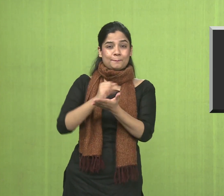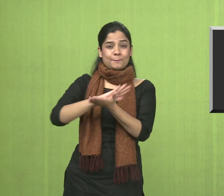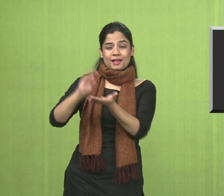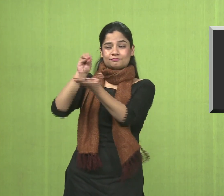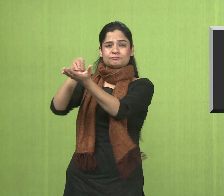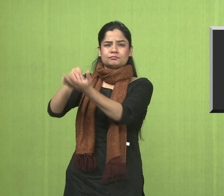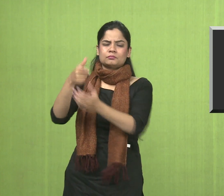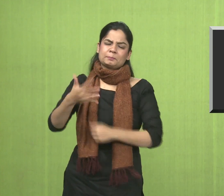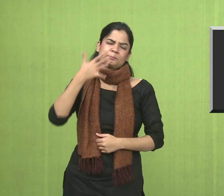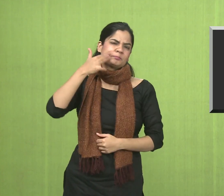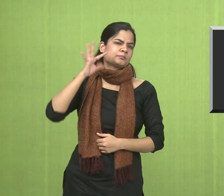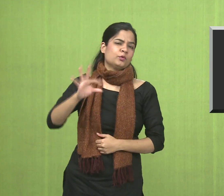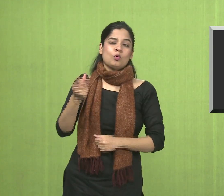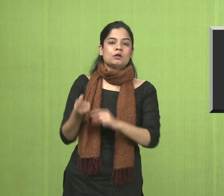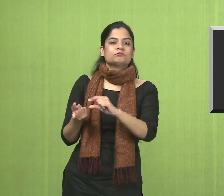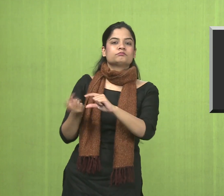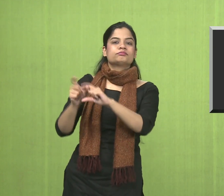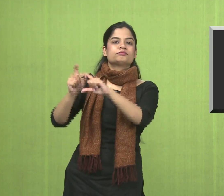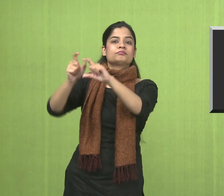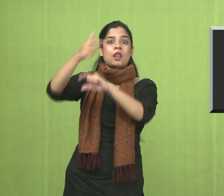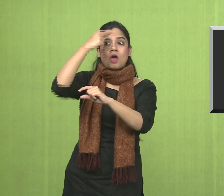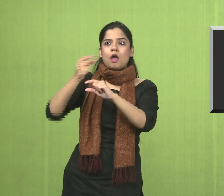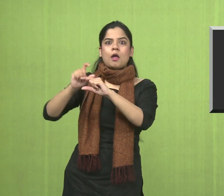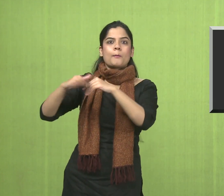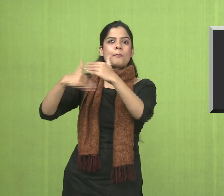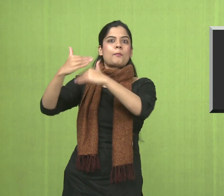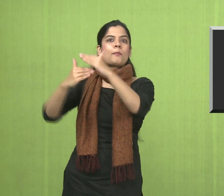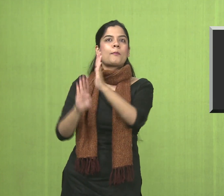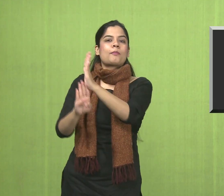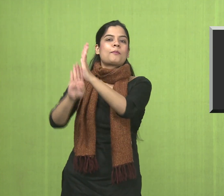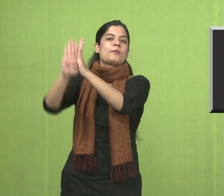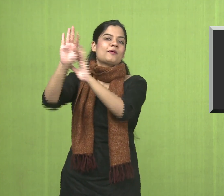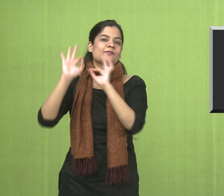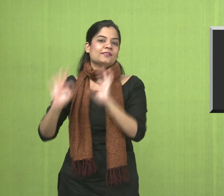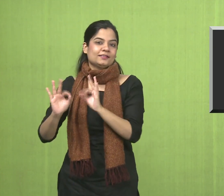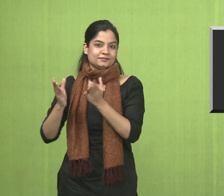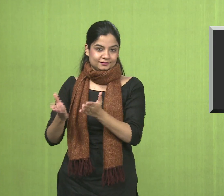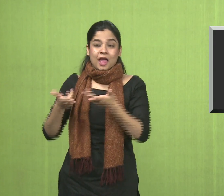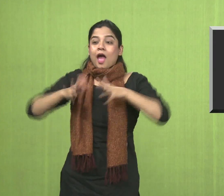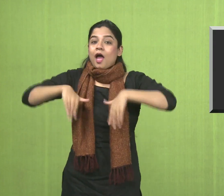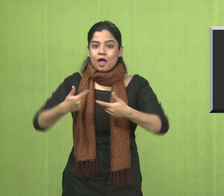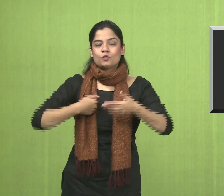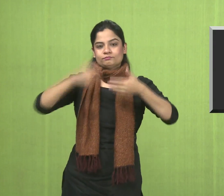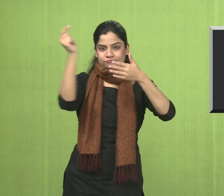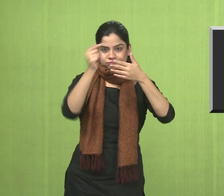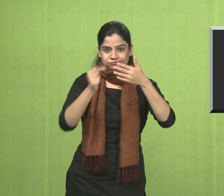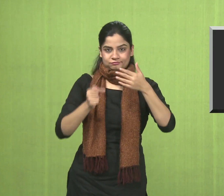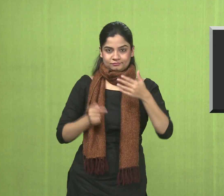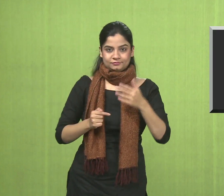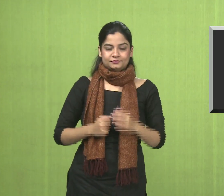Money from the present income should be put aside. You should save some money and also invest in investments as to earn